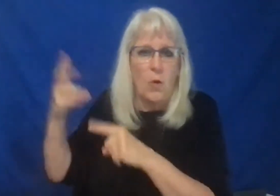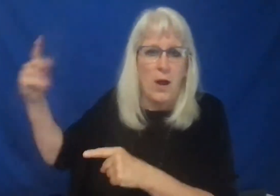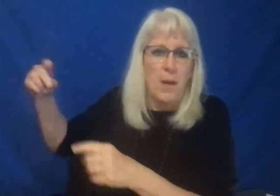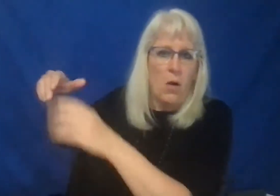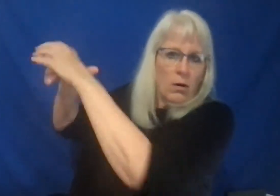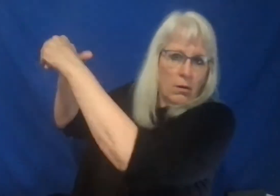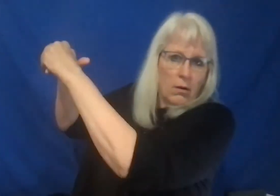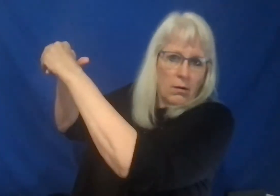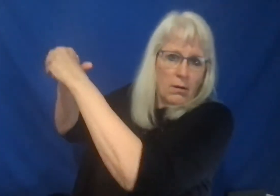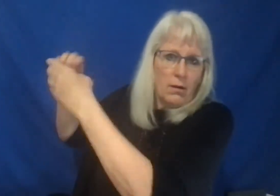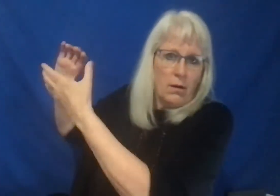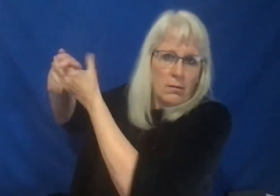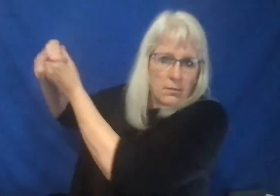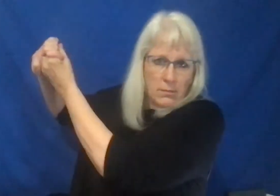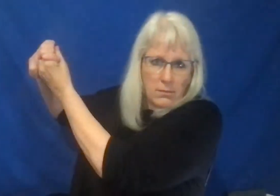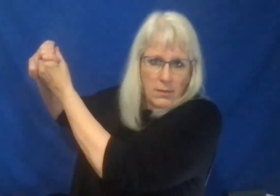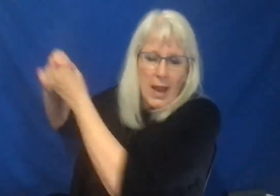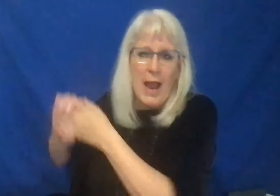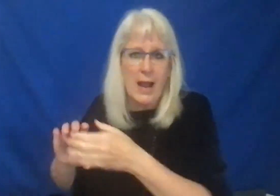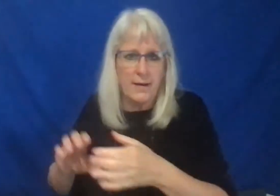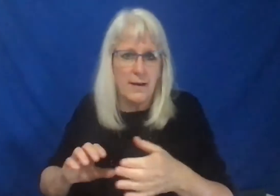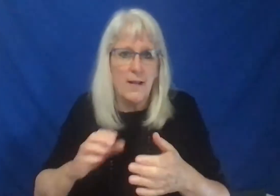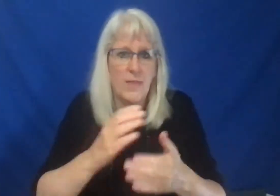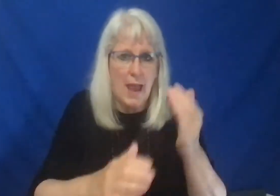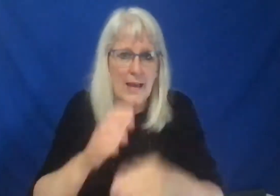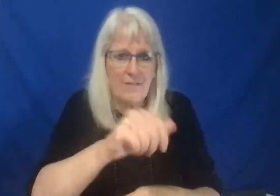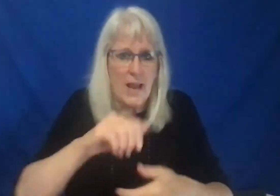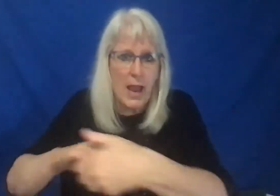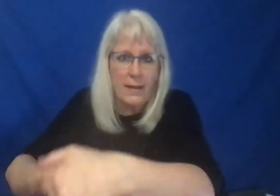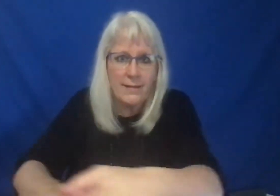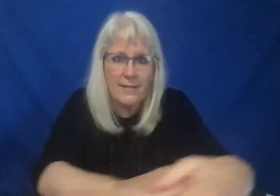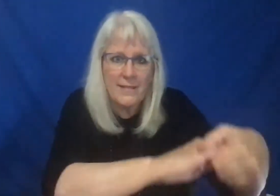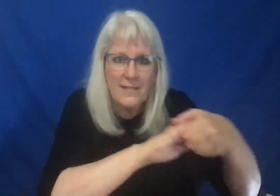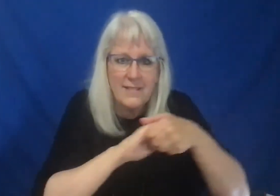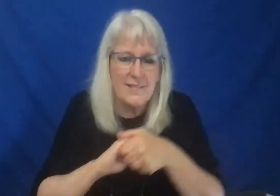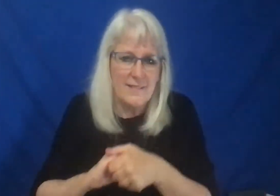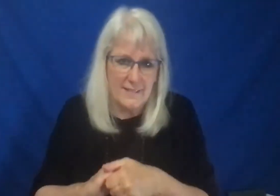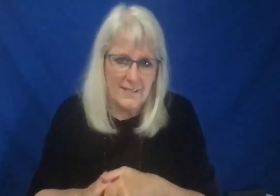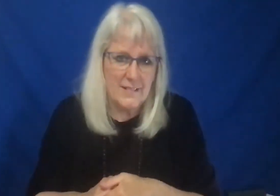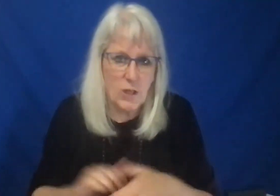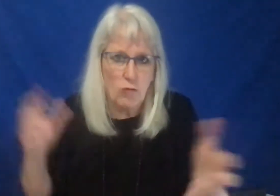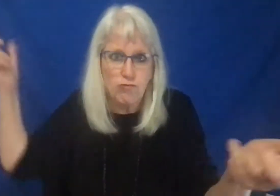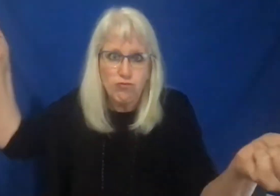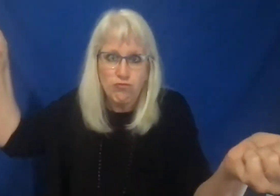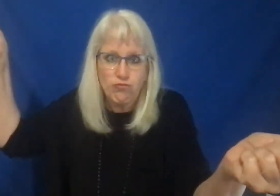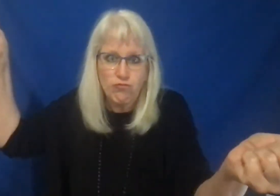and the hand of my fellows. So concept 3, as many of you all know, talks about the right of decision. And this is a